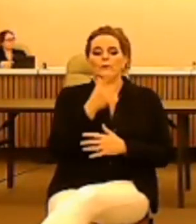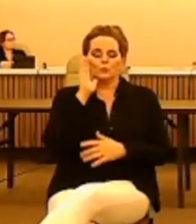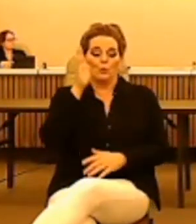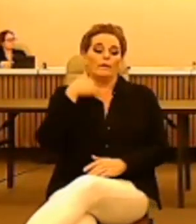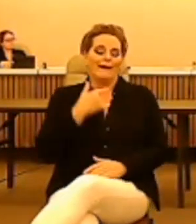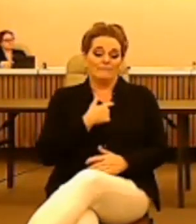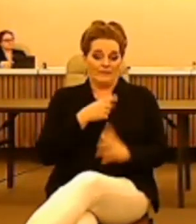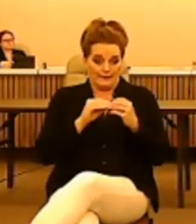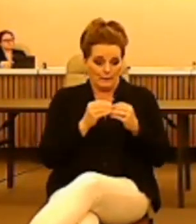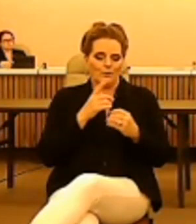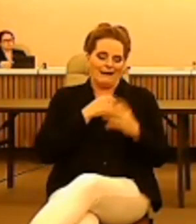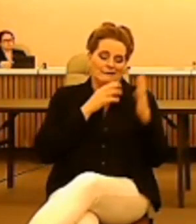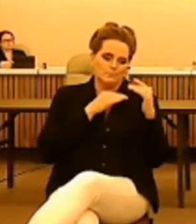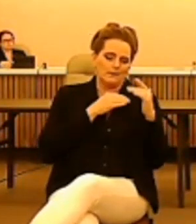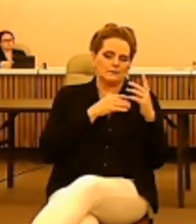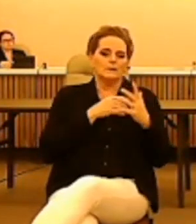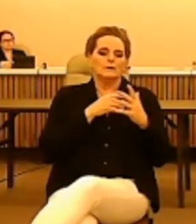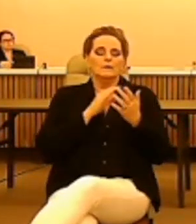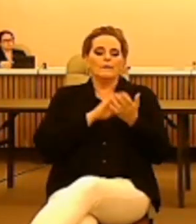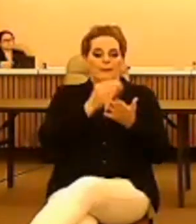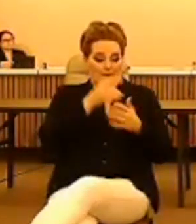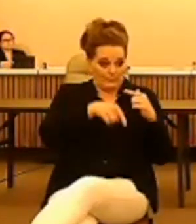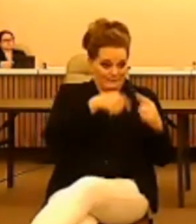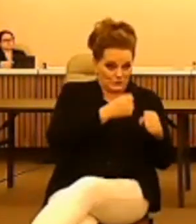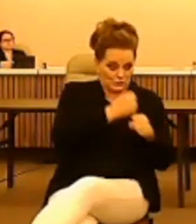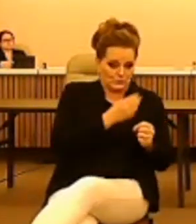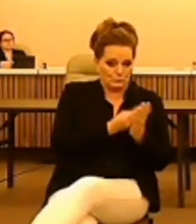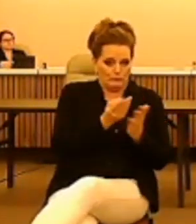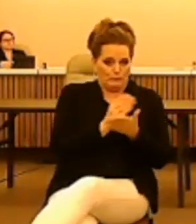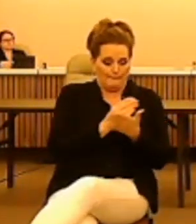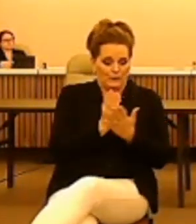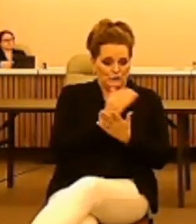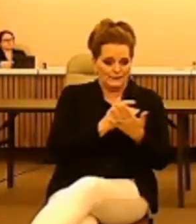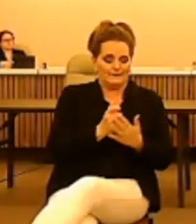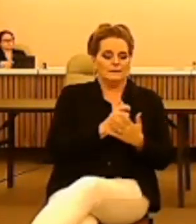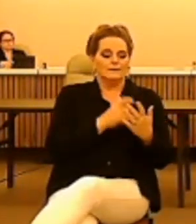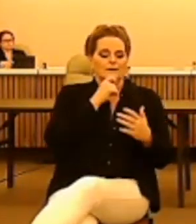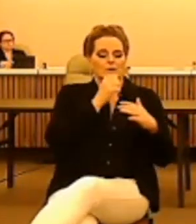I expect there's going to be more. The amount from this year's budget is going to be under